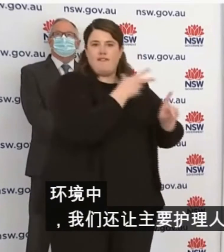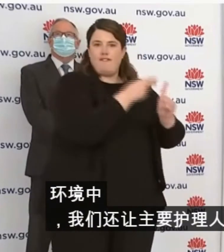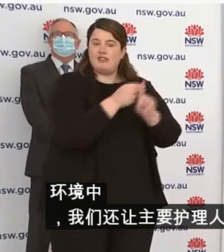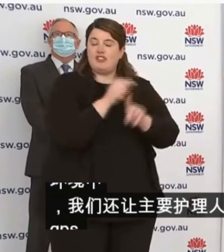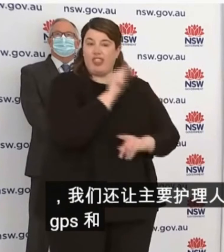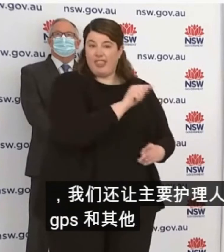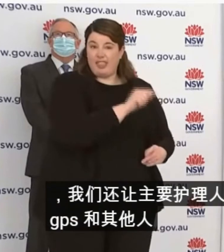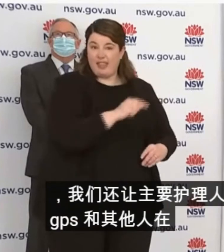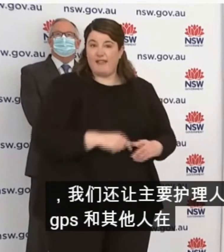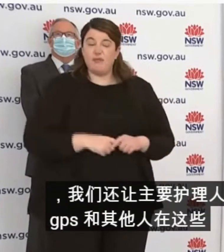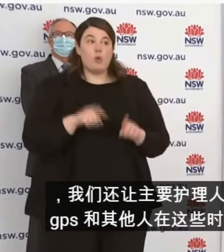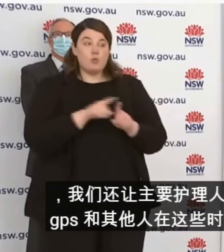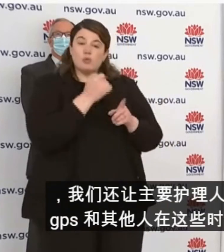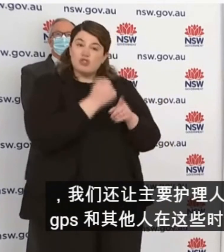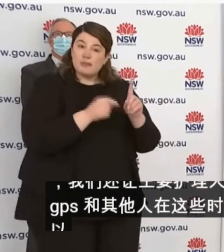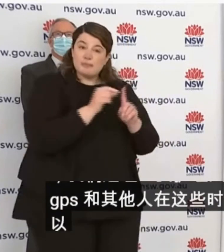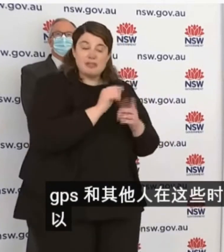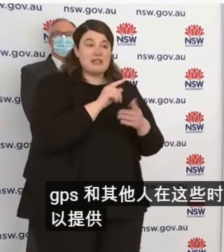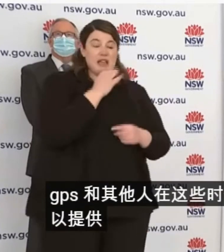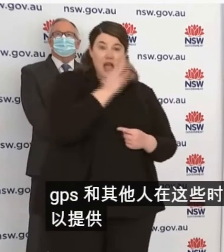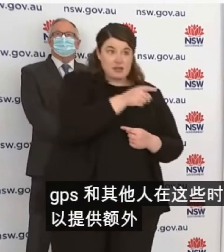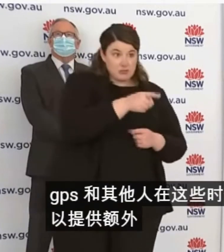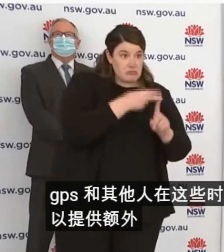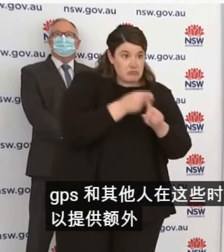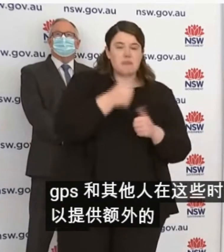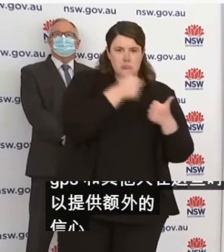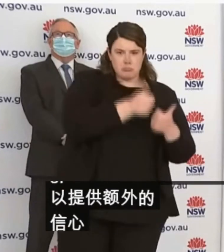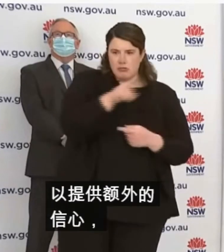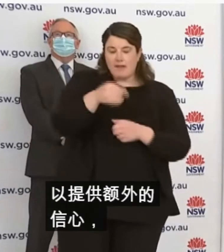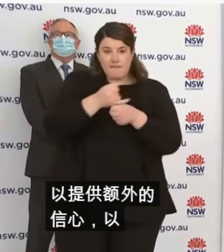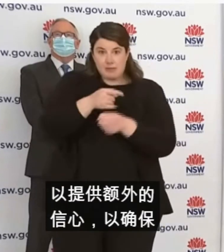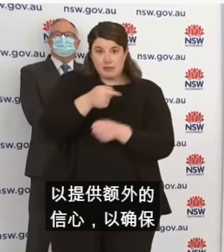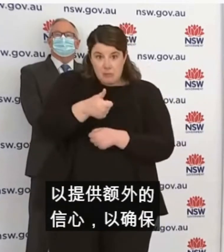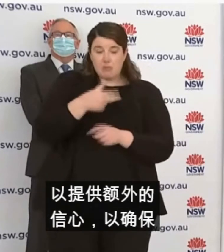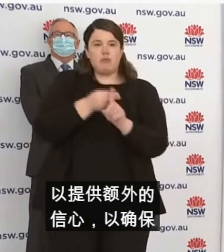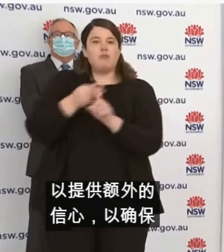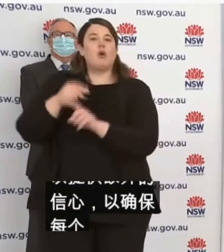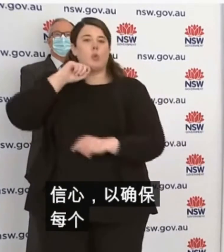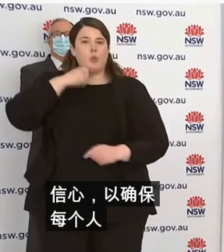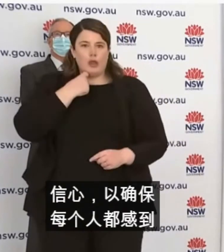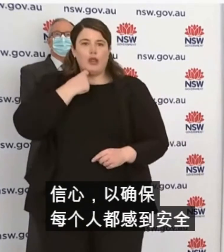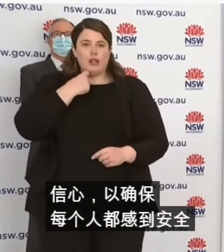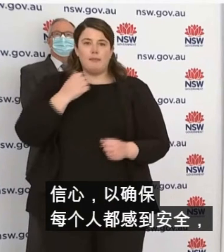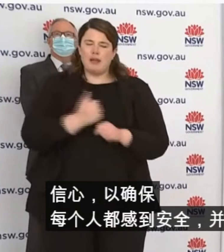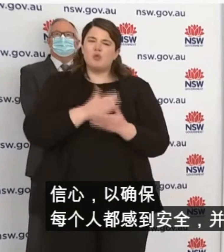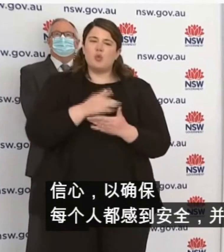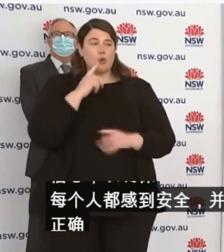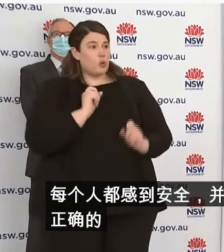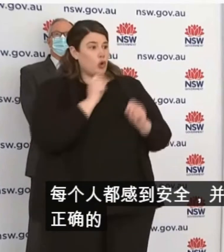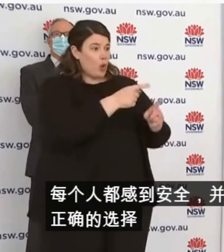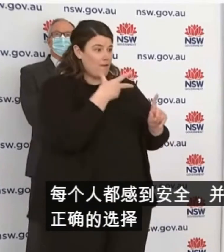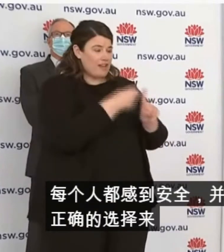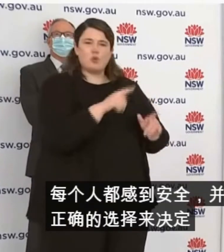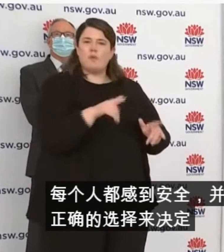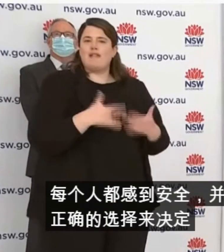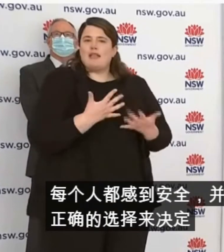primary carers, GPs and others to be present during those times to provide that extra bit of confidence to make sure everybody feels safe and has the right